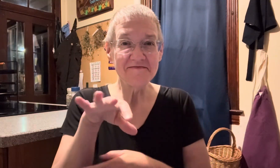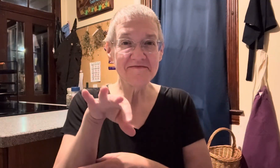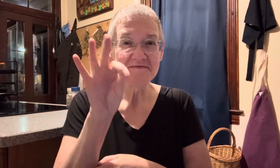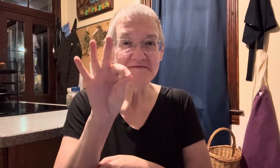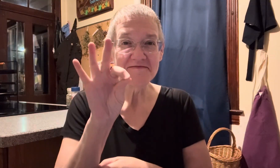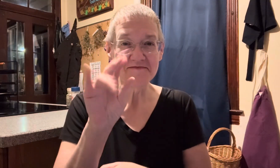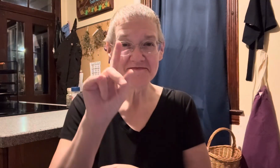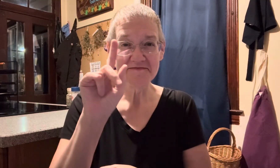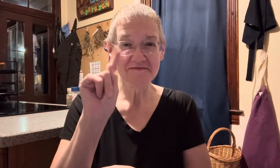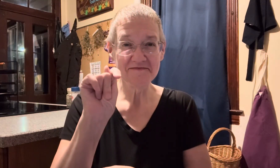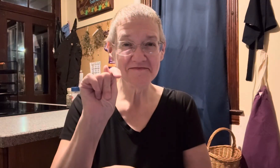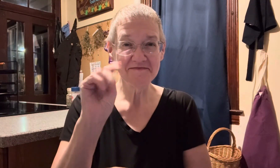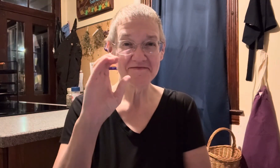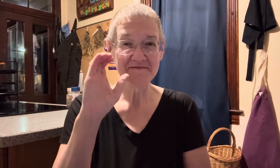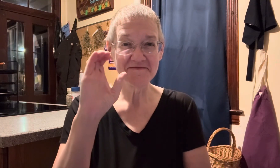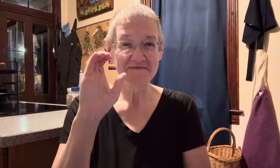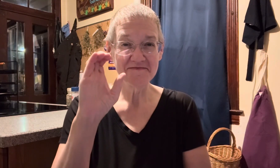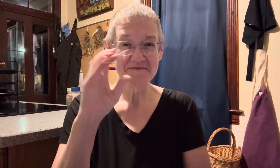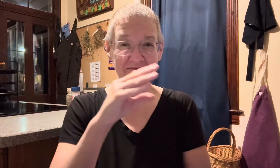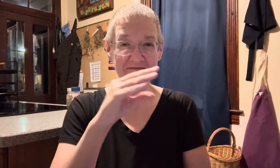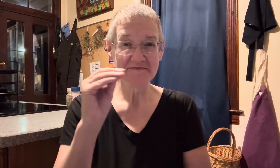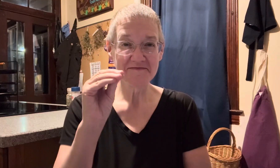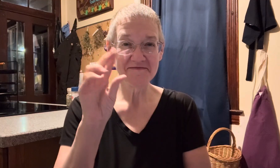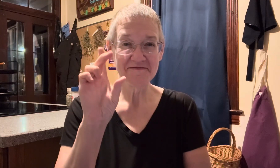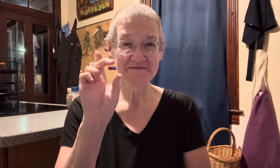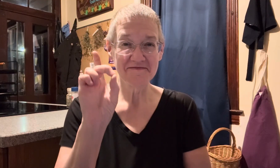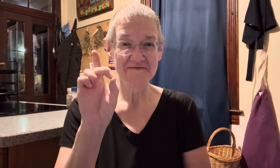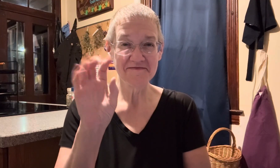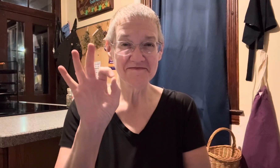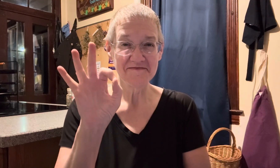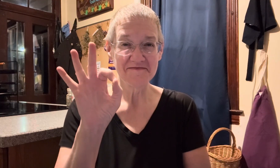Now find the total carbs and the dietary fiber.